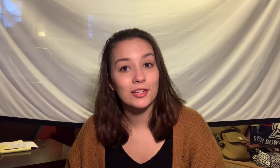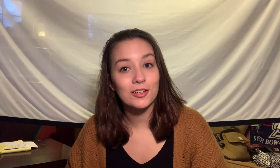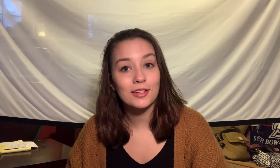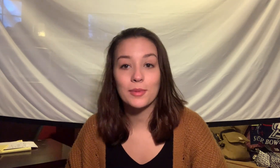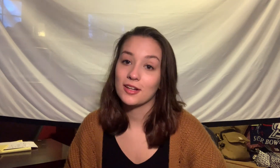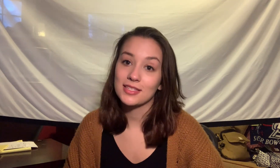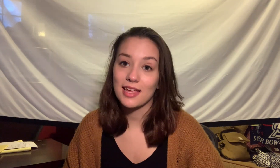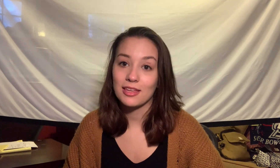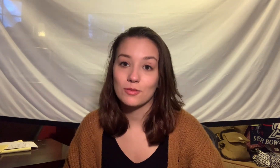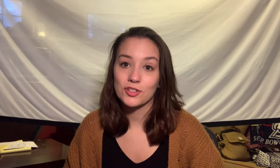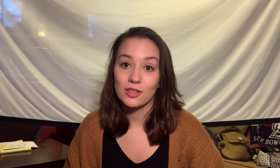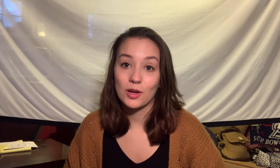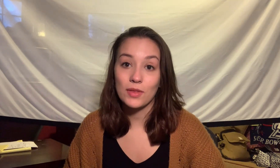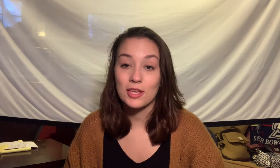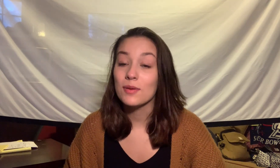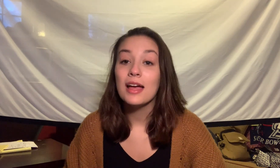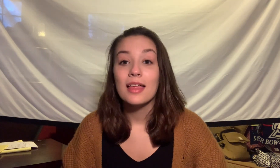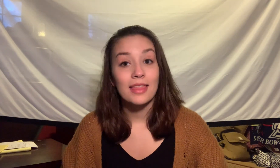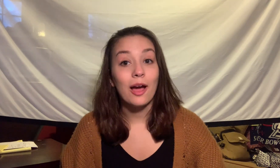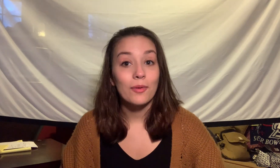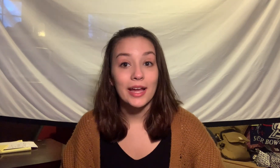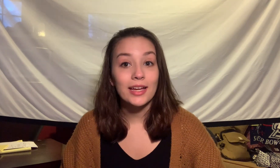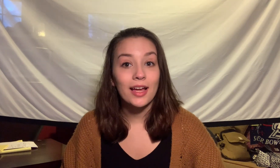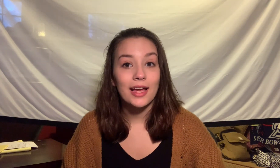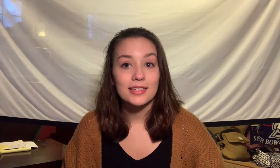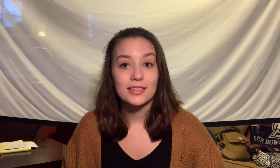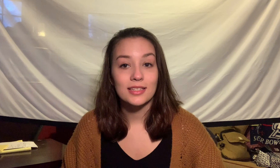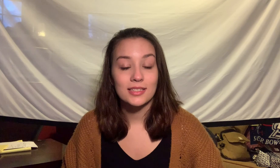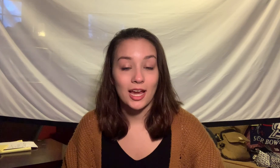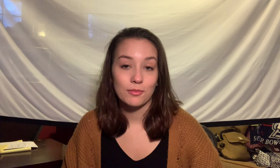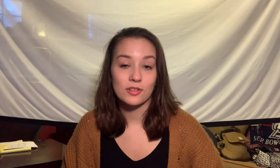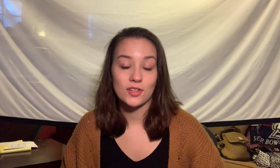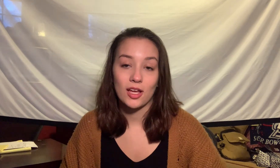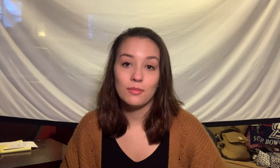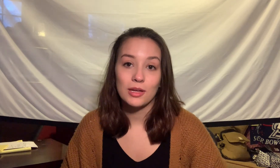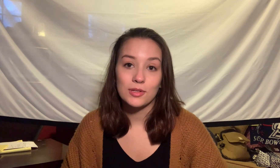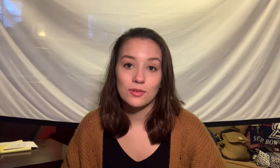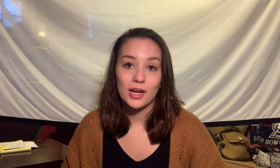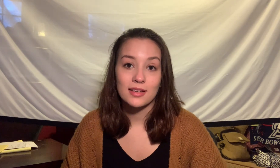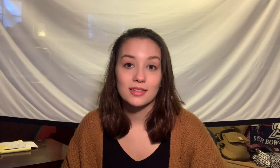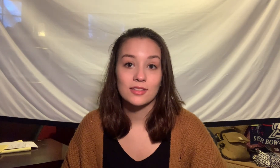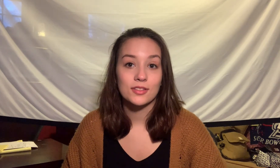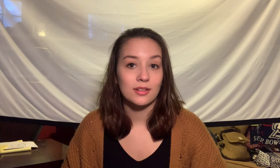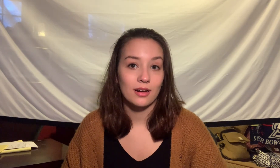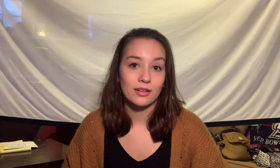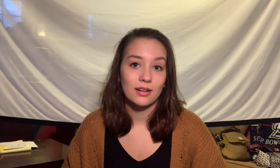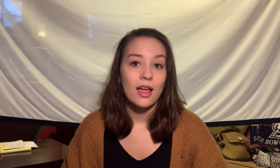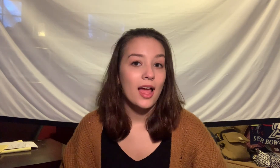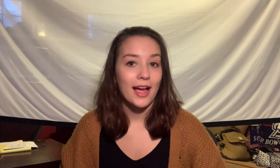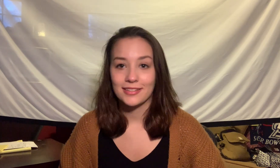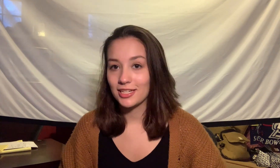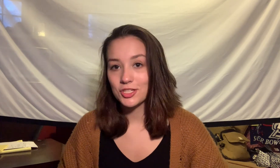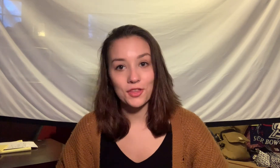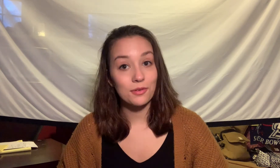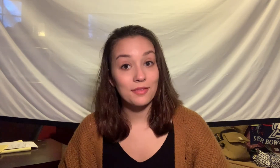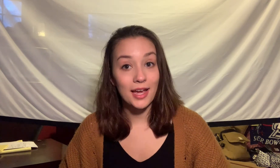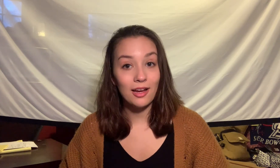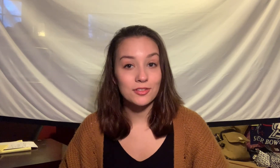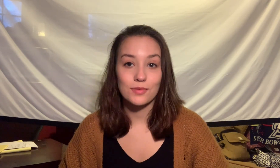learn American Sign Language along with you. That way, as the time goes on, maybe you guys can start asking each other around the house rather